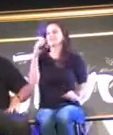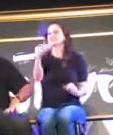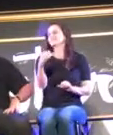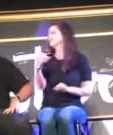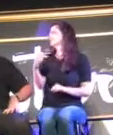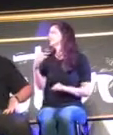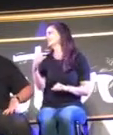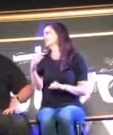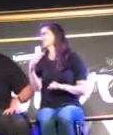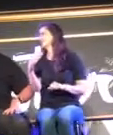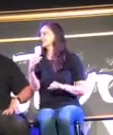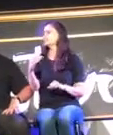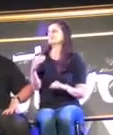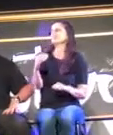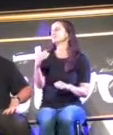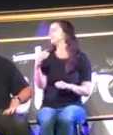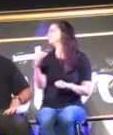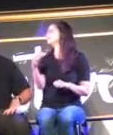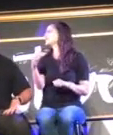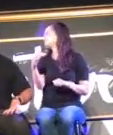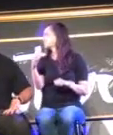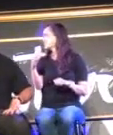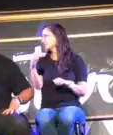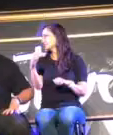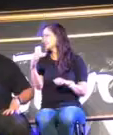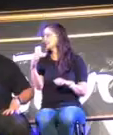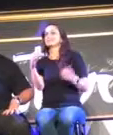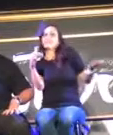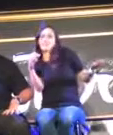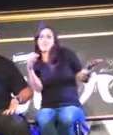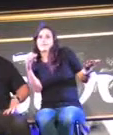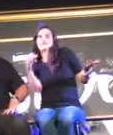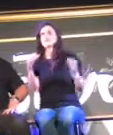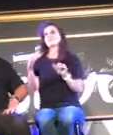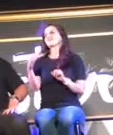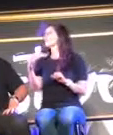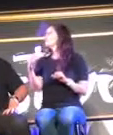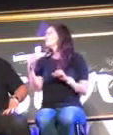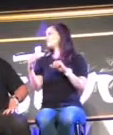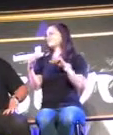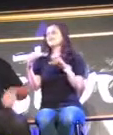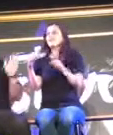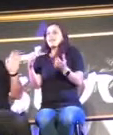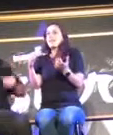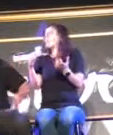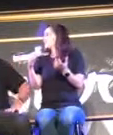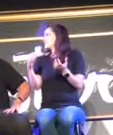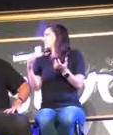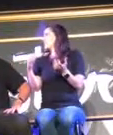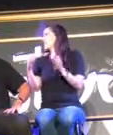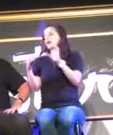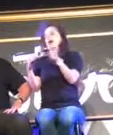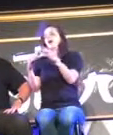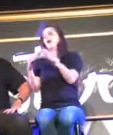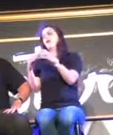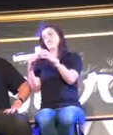Bacon cupcake, that's right. So today we're going to teach you how to eat a cupcake. Now what's your style? Always